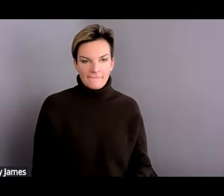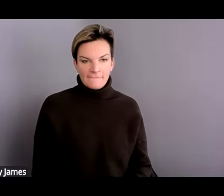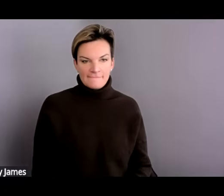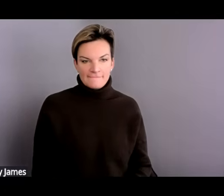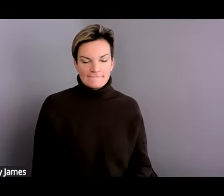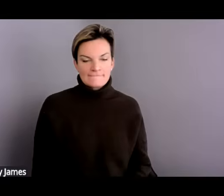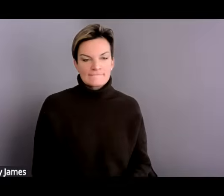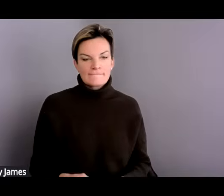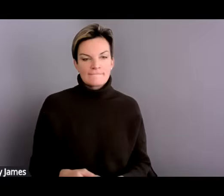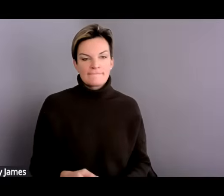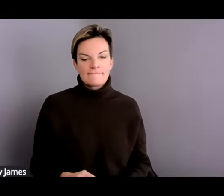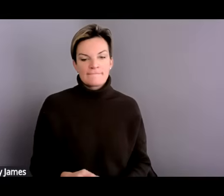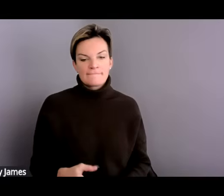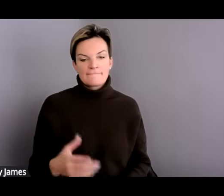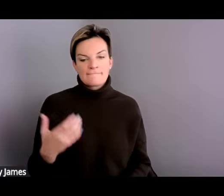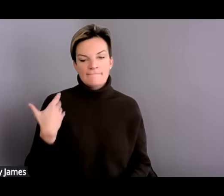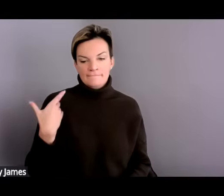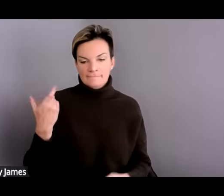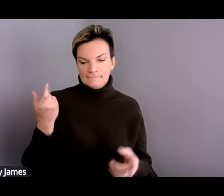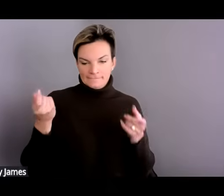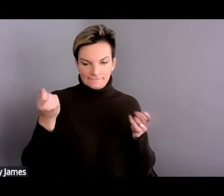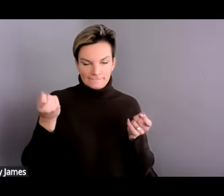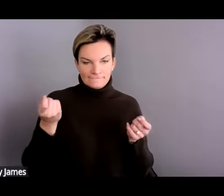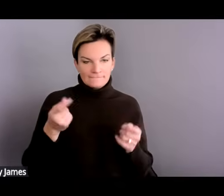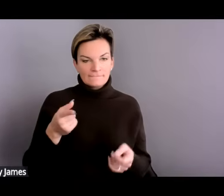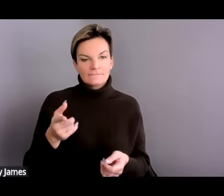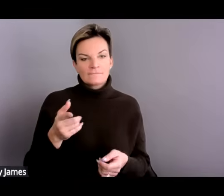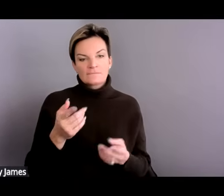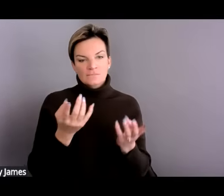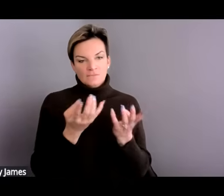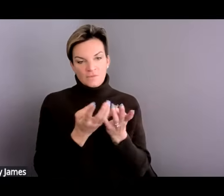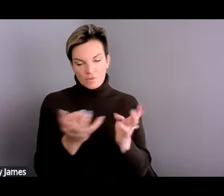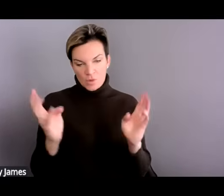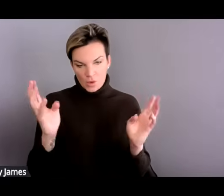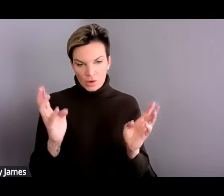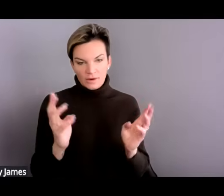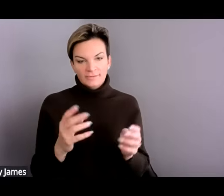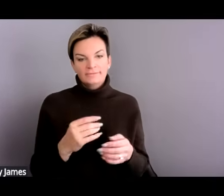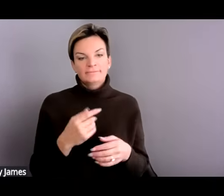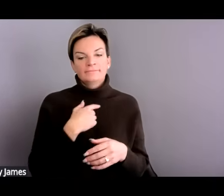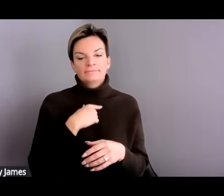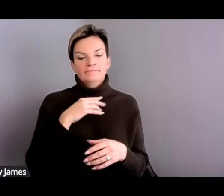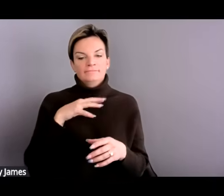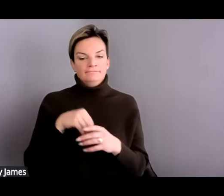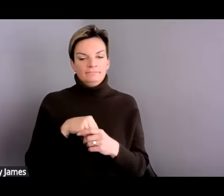Chair Housecamp, members of the board, Eric Doster on behalf of Good Government.